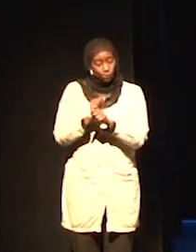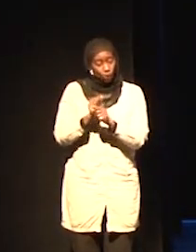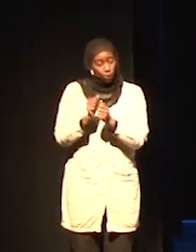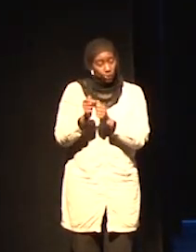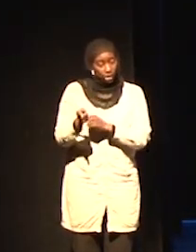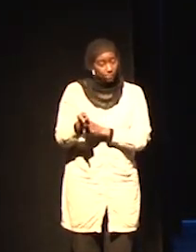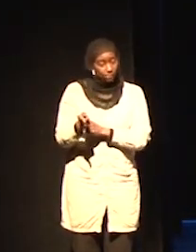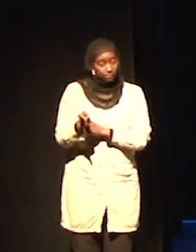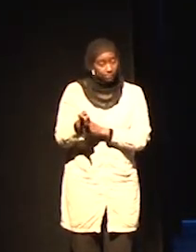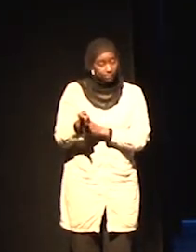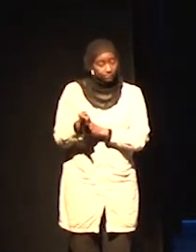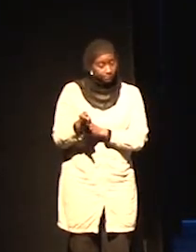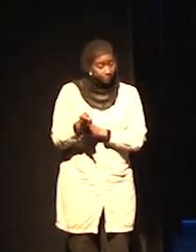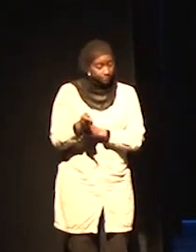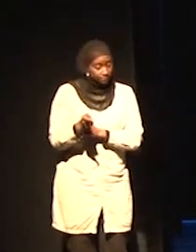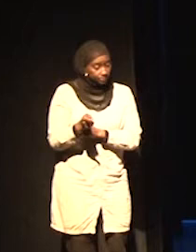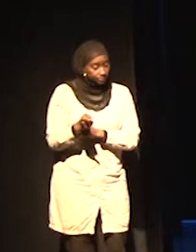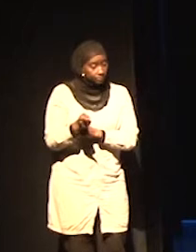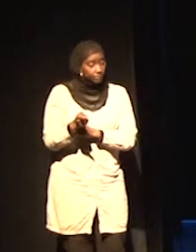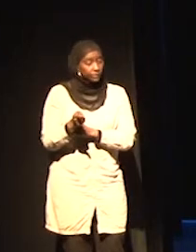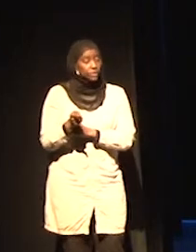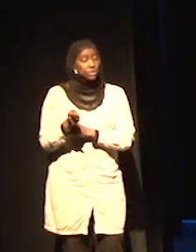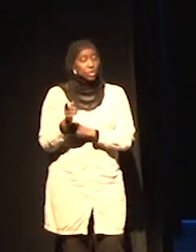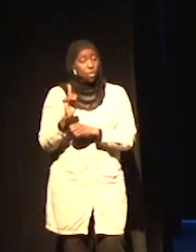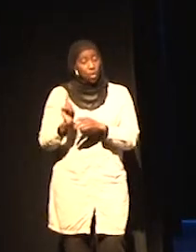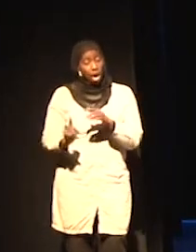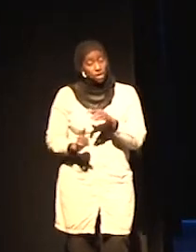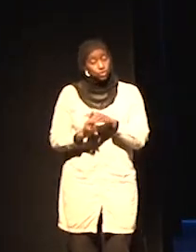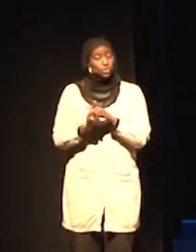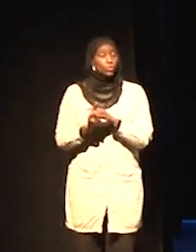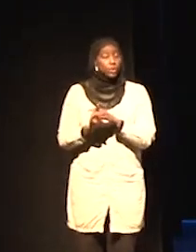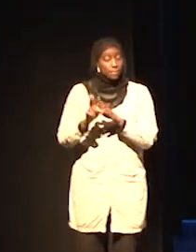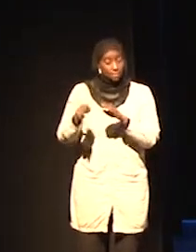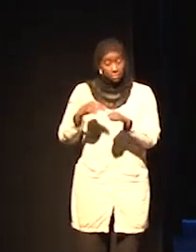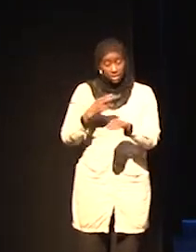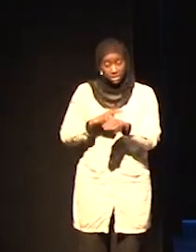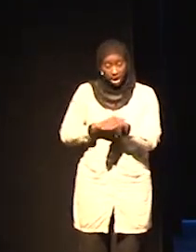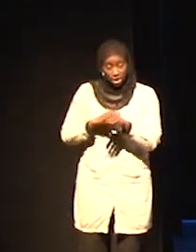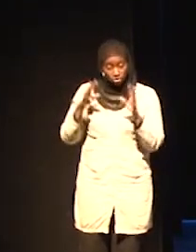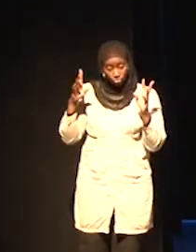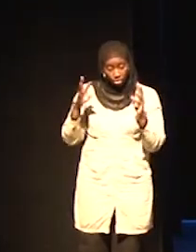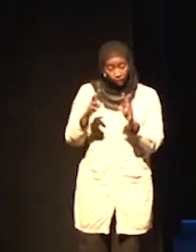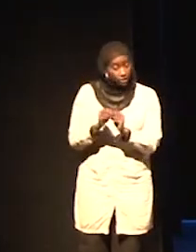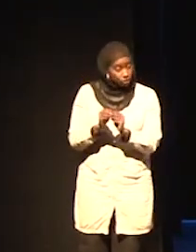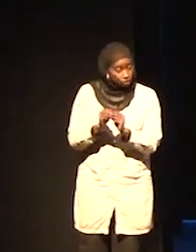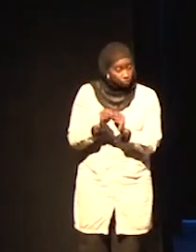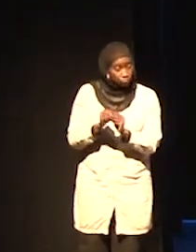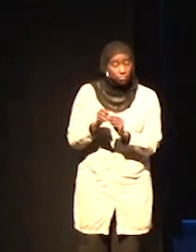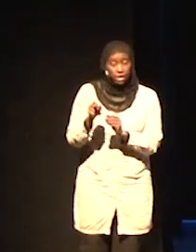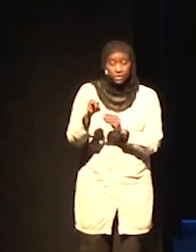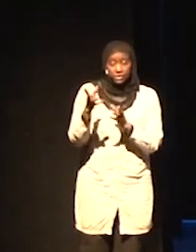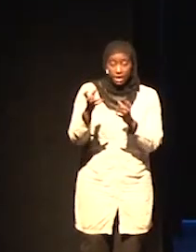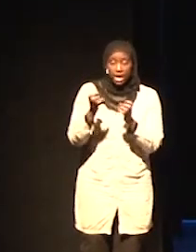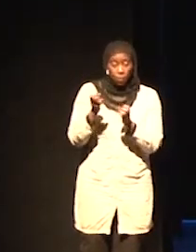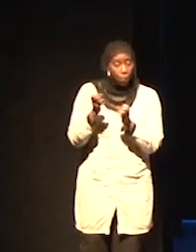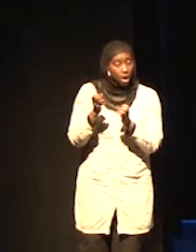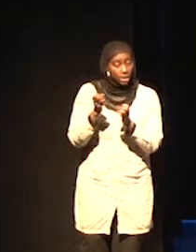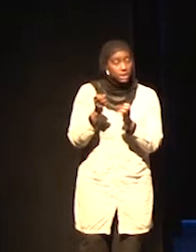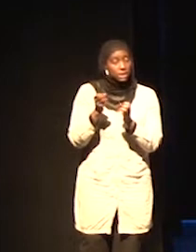So, convention wanted to pay tribute to his sacrifice. They prepared a